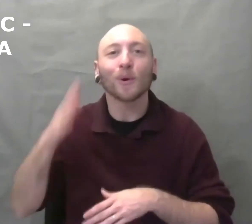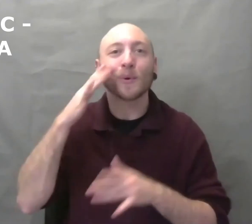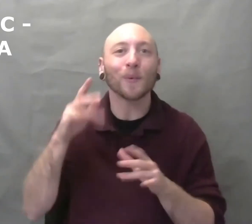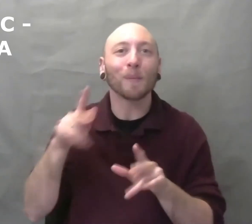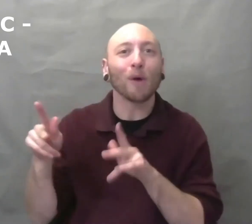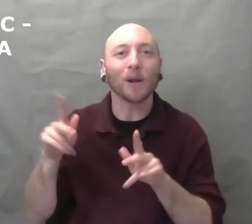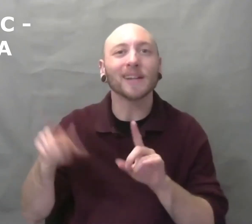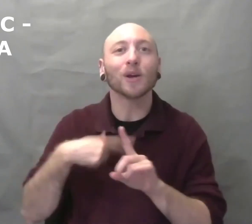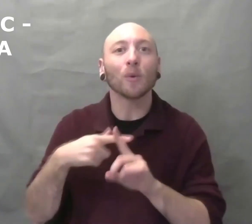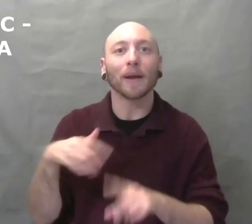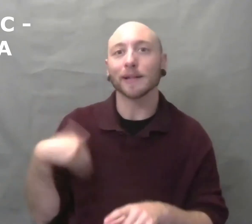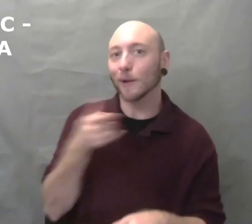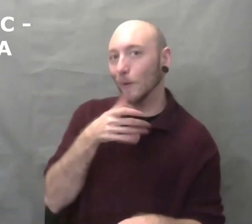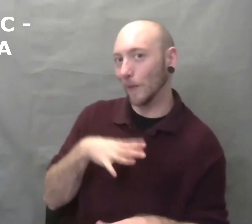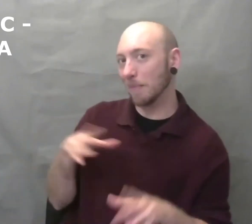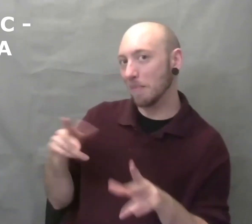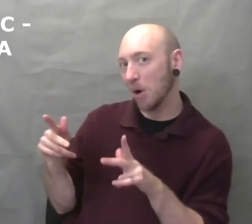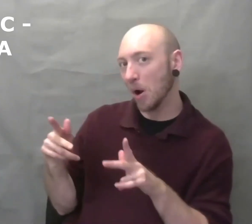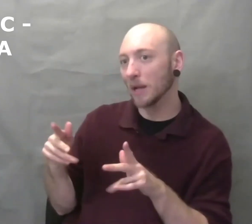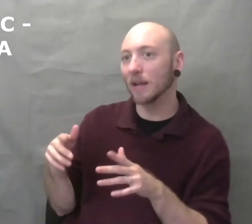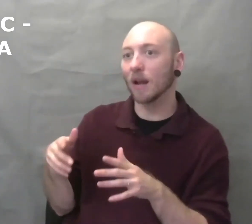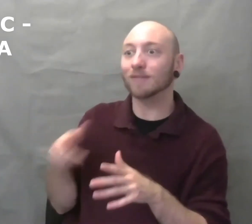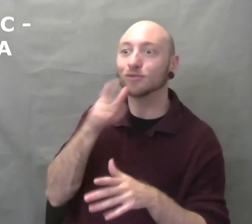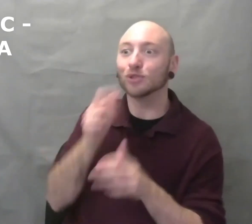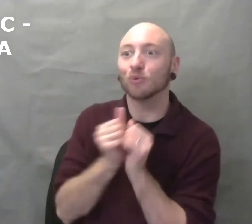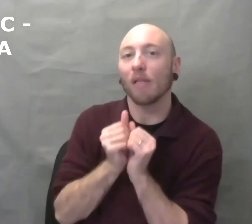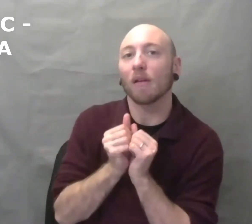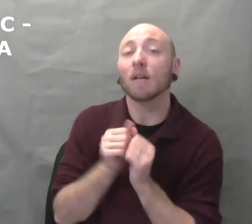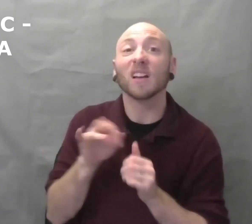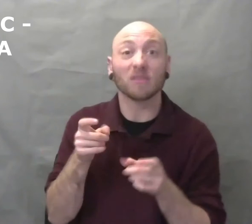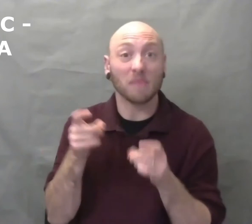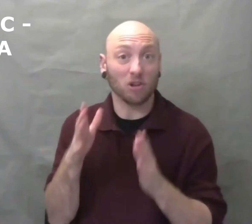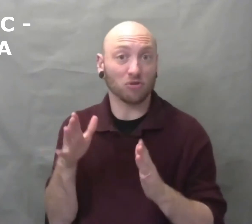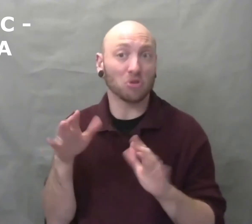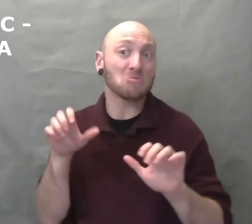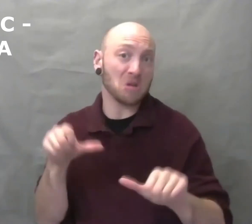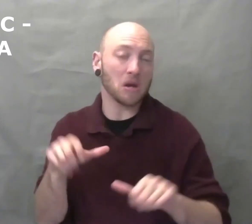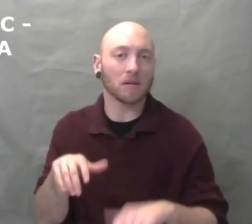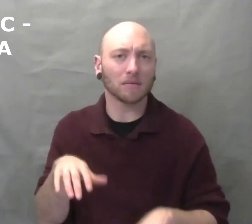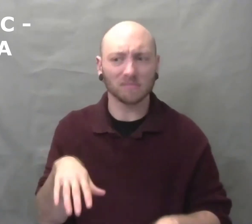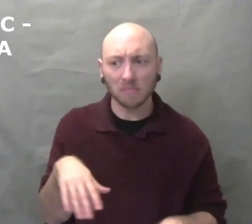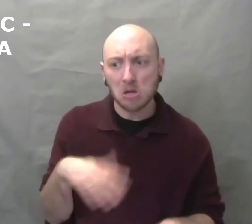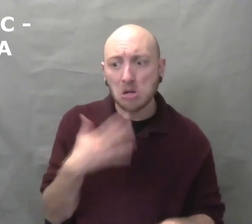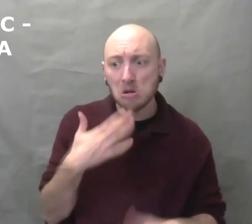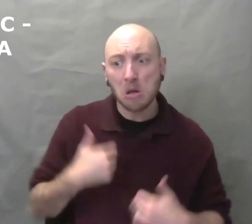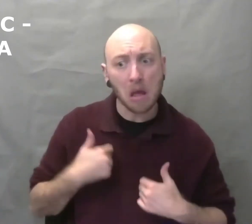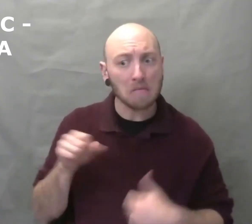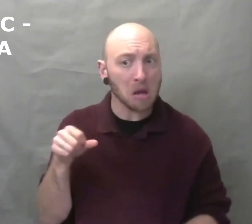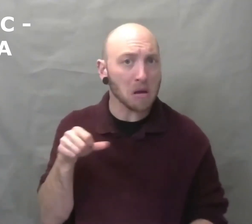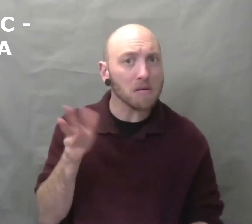you're a bartender, especially when you're the bar manager and you can get away with some stuff. I had a good life, but it started as a